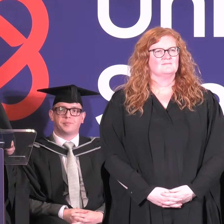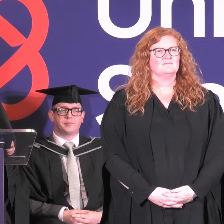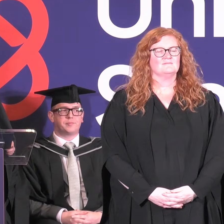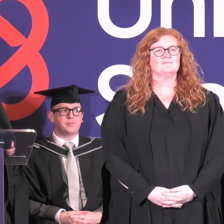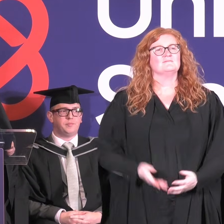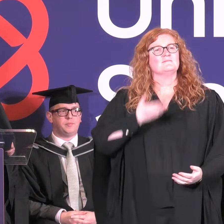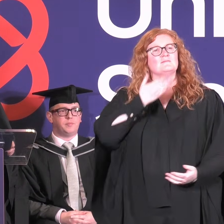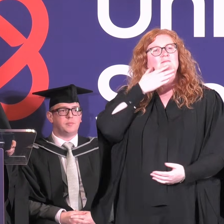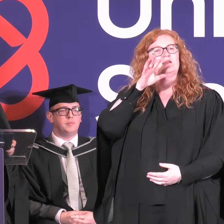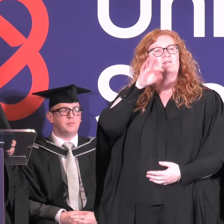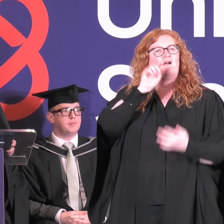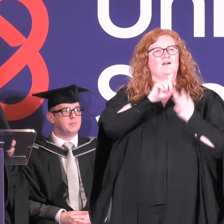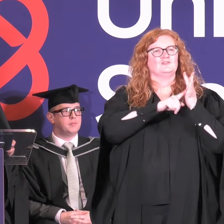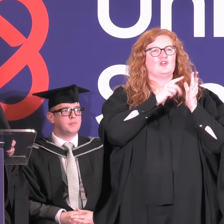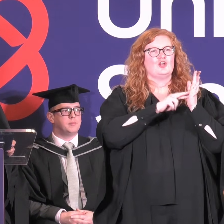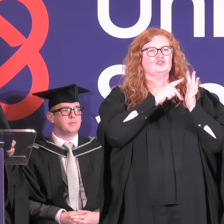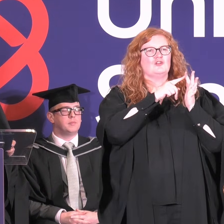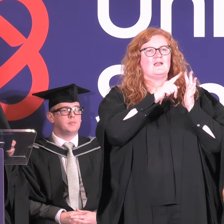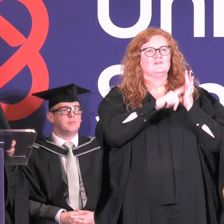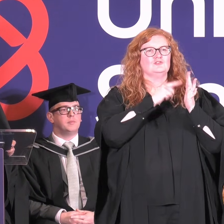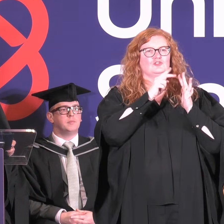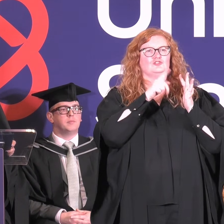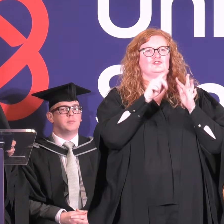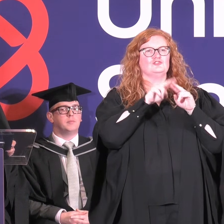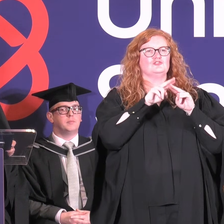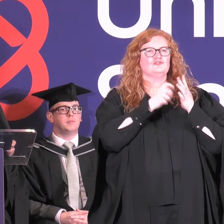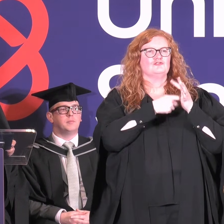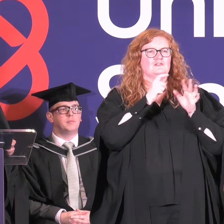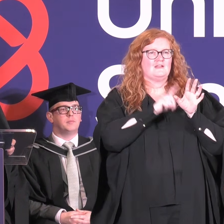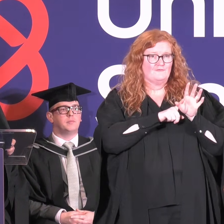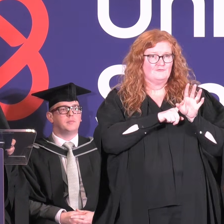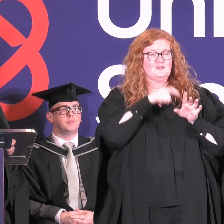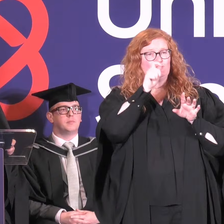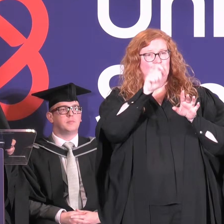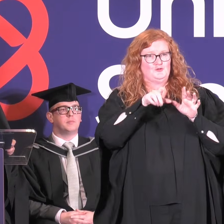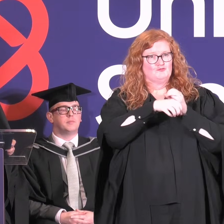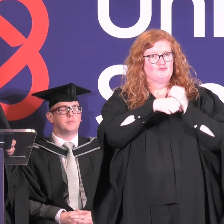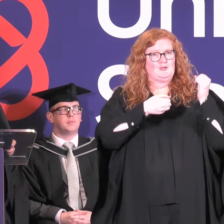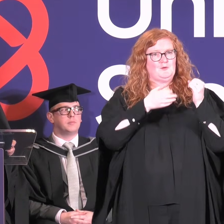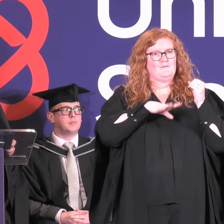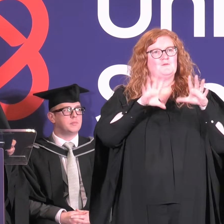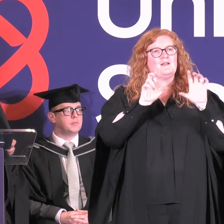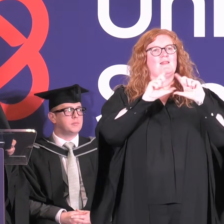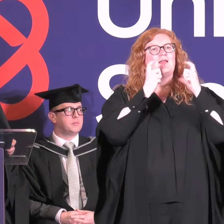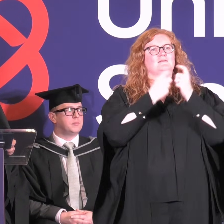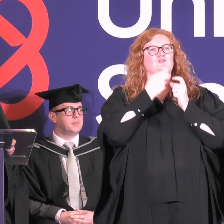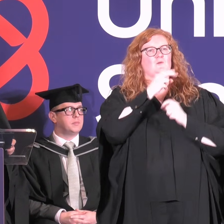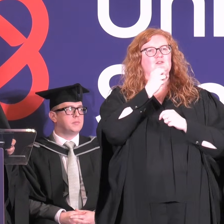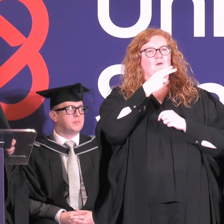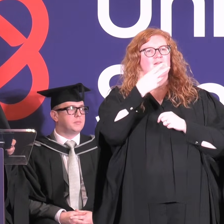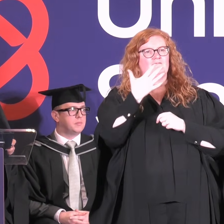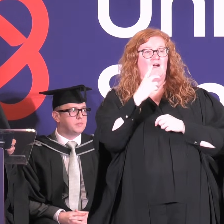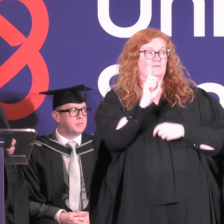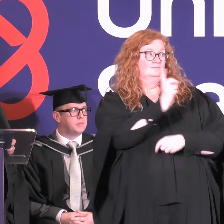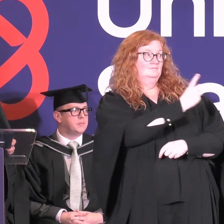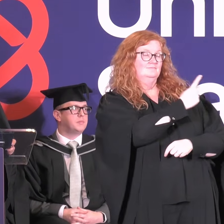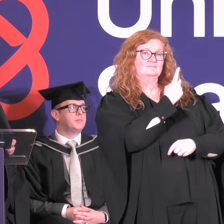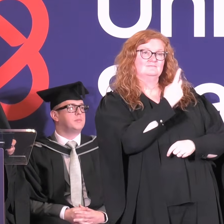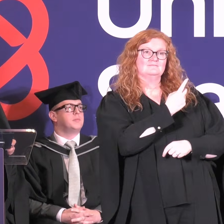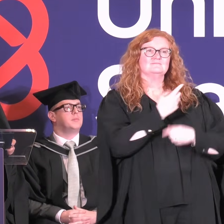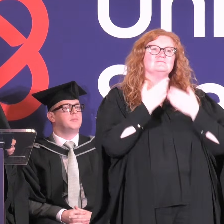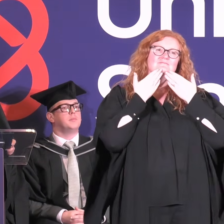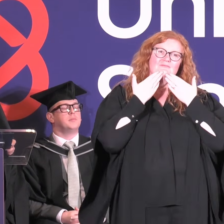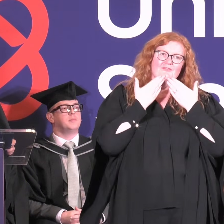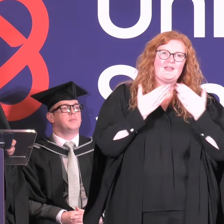I now invite Jane Jeffrey, a graduating student from the class of 2025, to the platform to give a vote of thanks